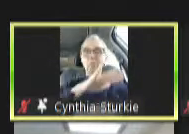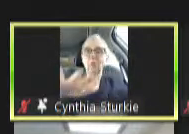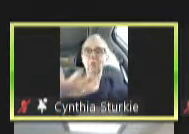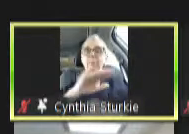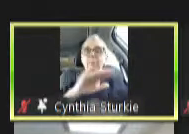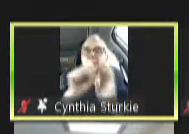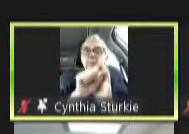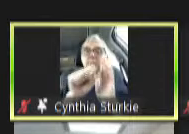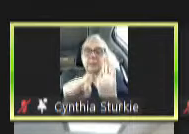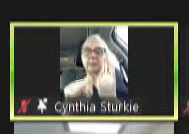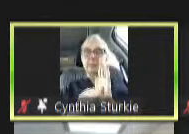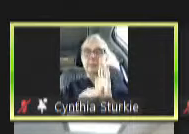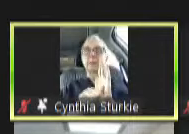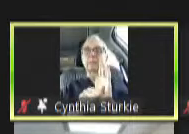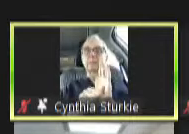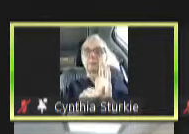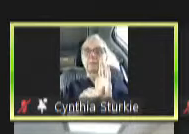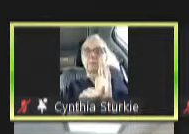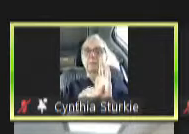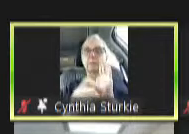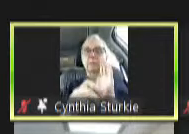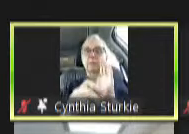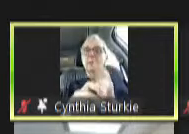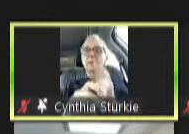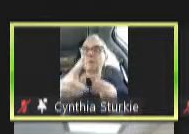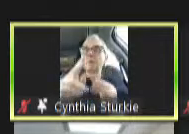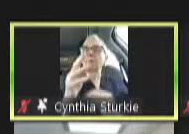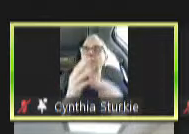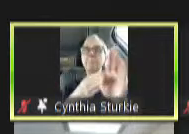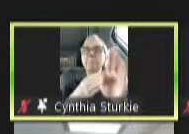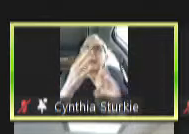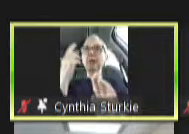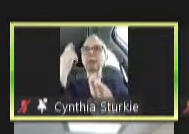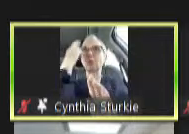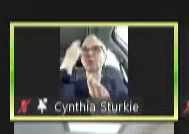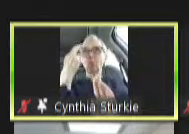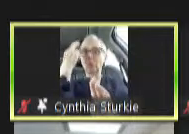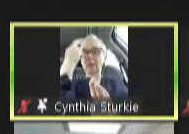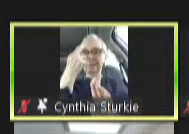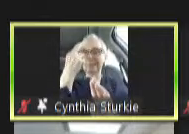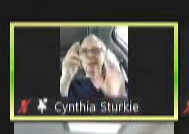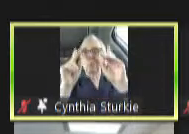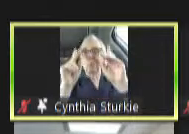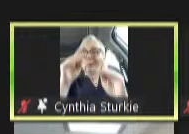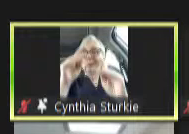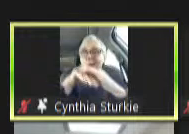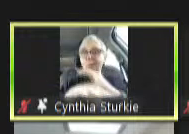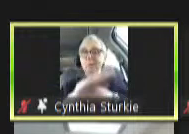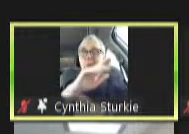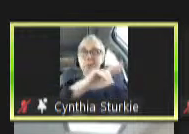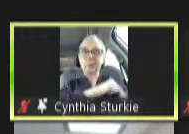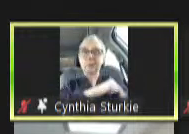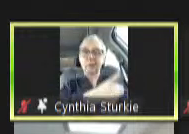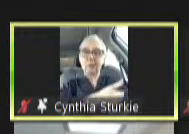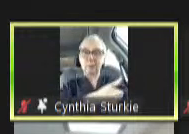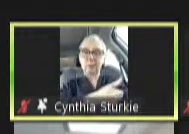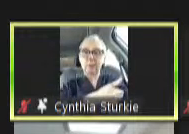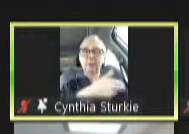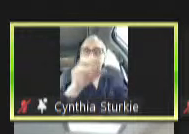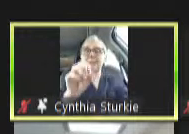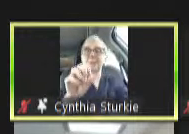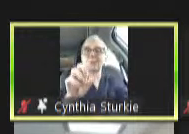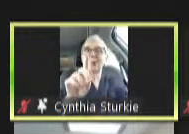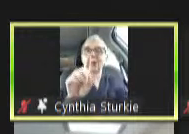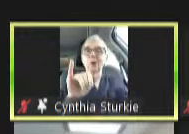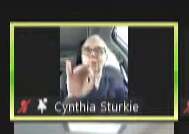is the principal diagnosis, so the main reason that an individual is hospitalized. And this comes through hospital coding data.